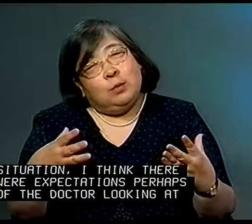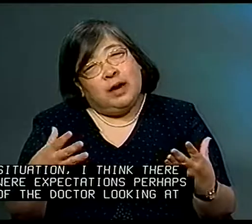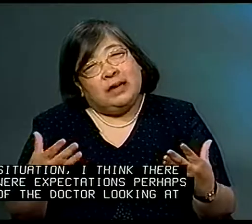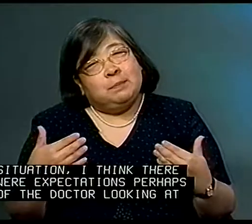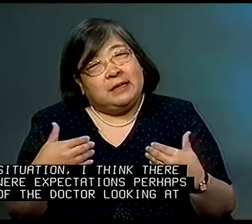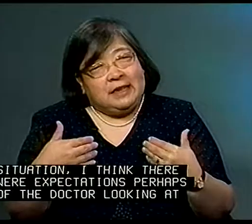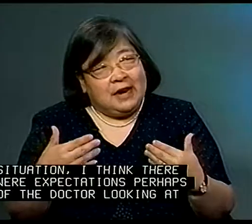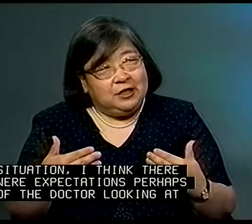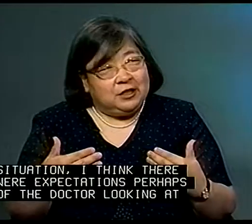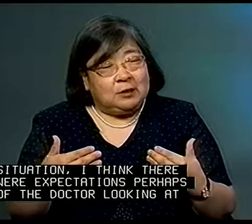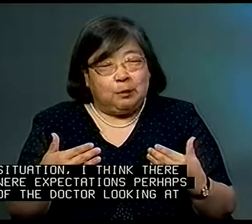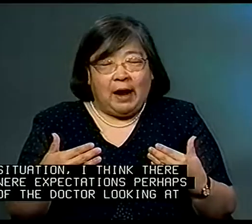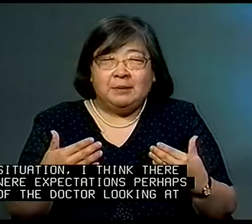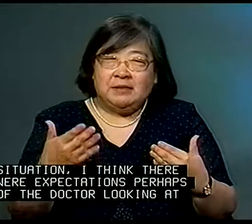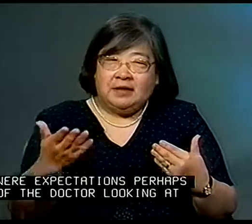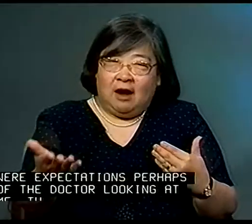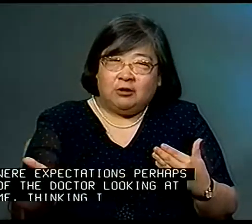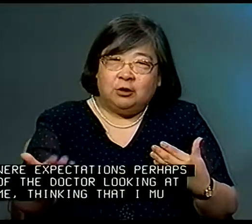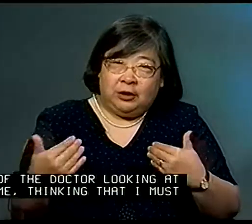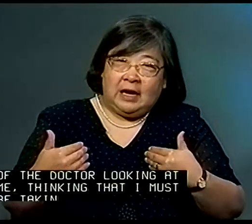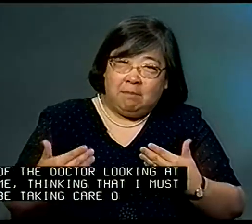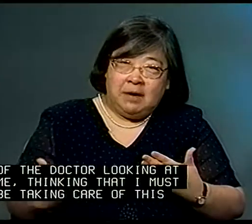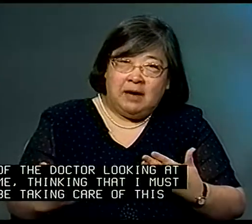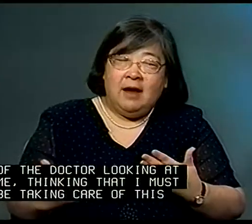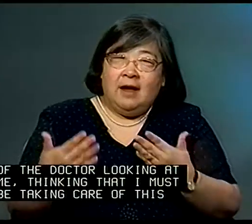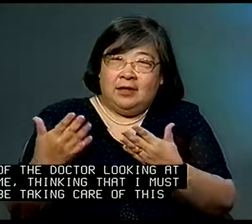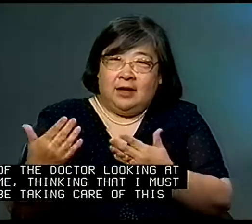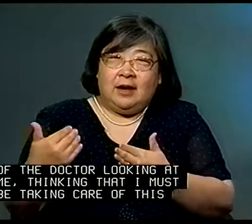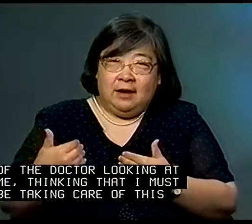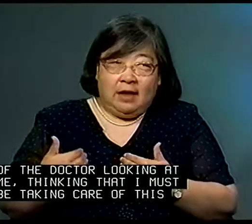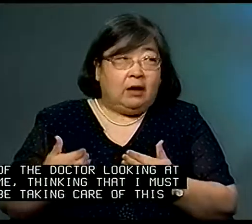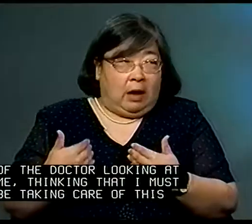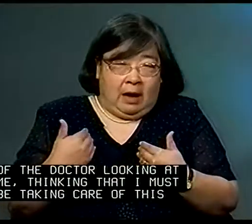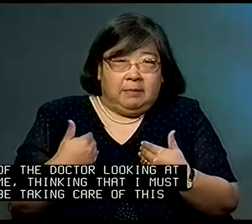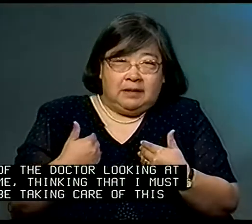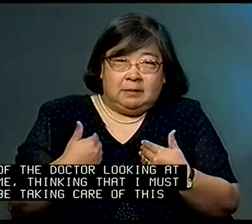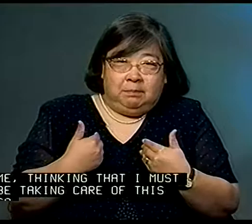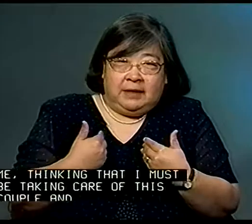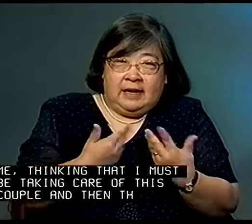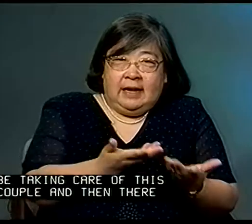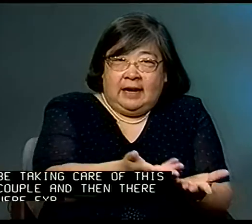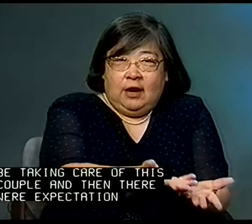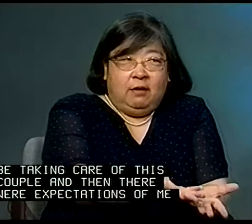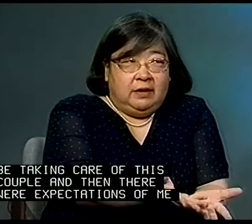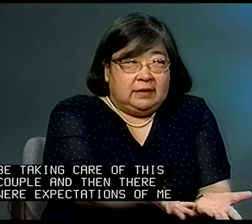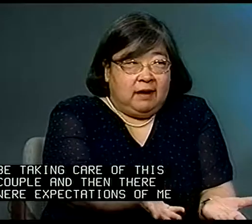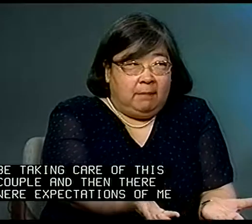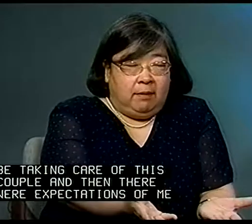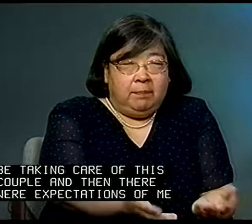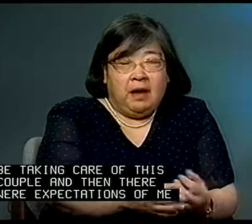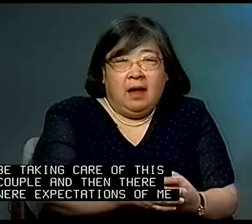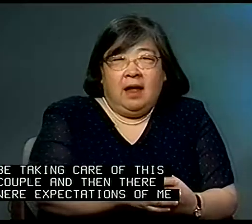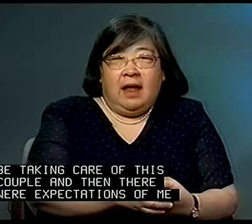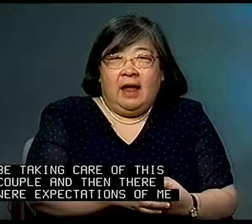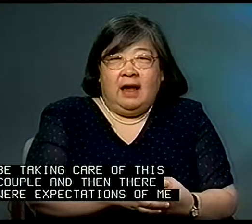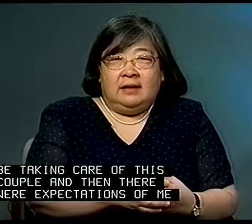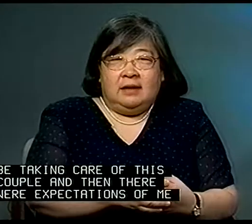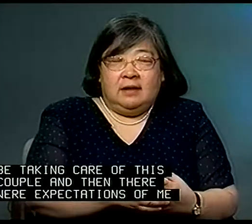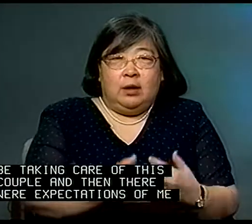were expectations, perhaps of the doctor looking at me, thinking that I must be taking care of this couple. And then there